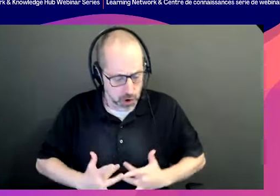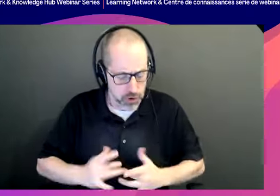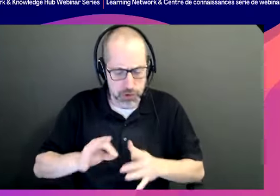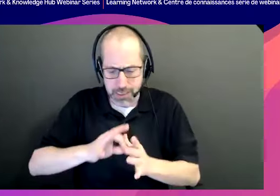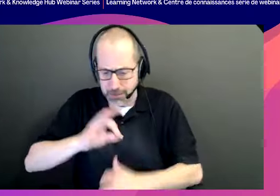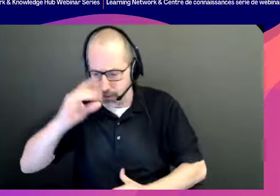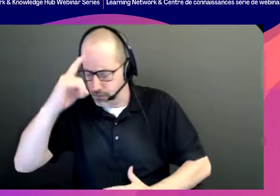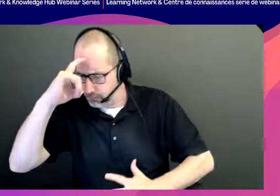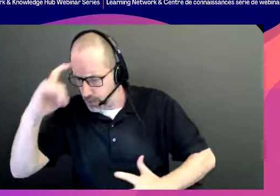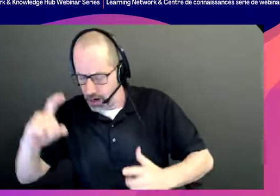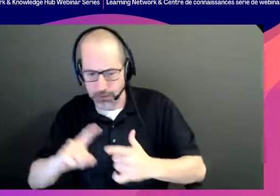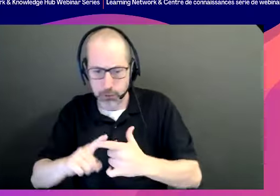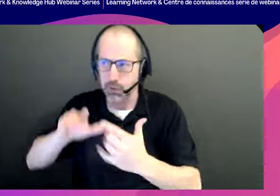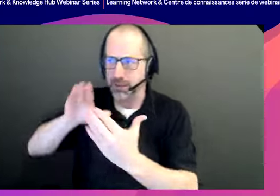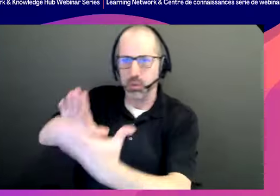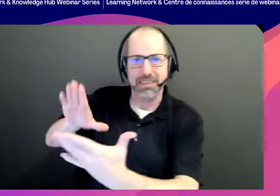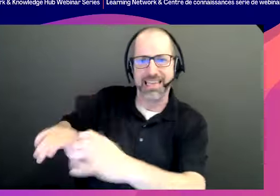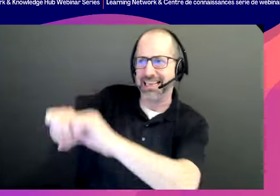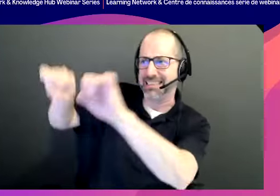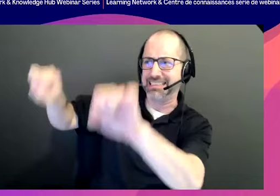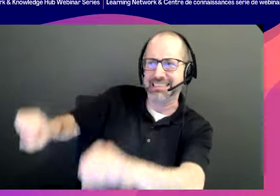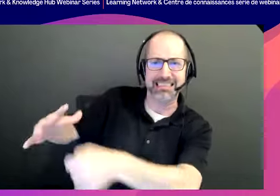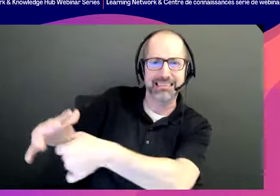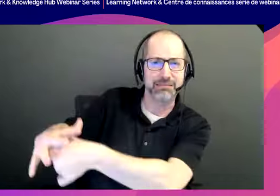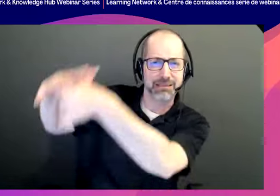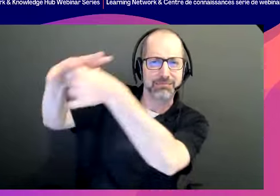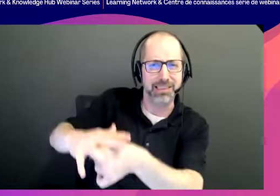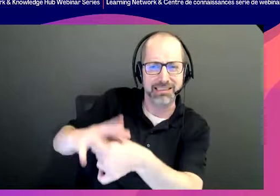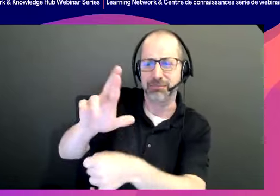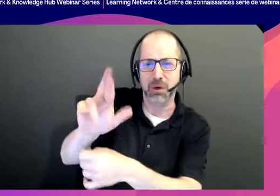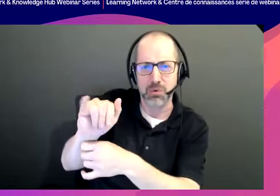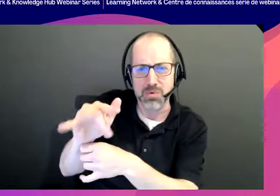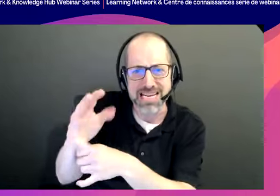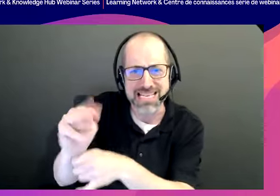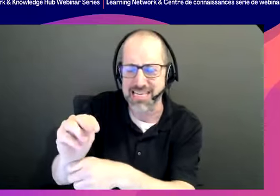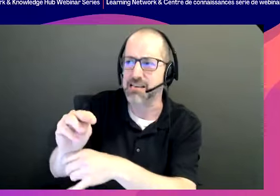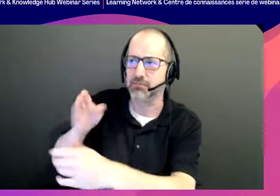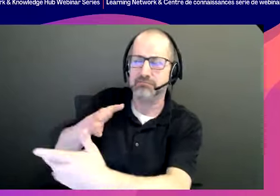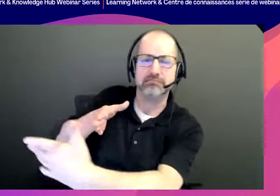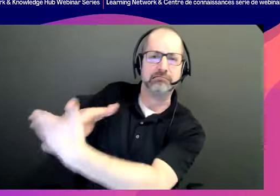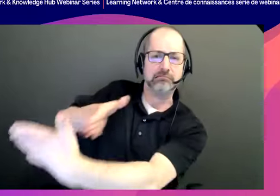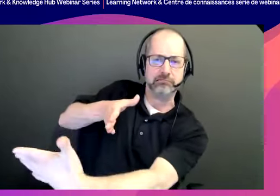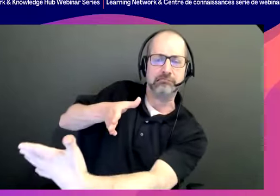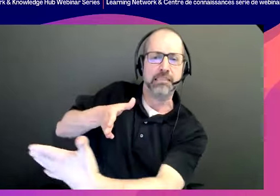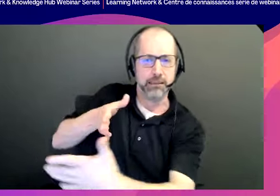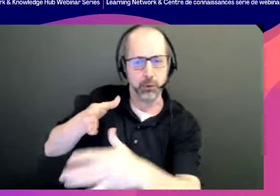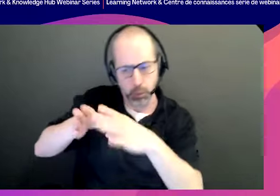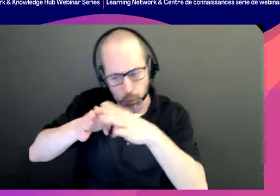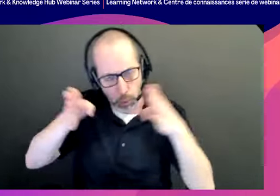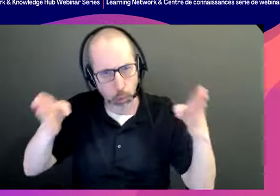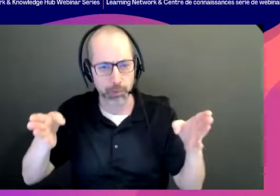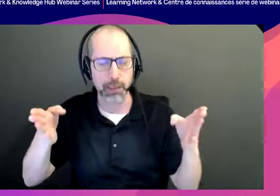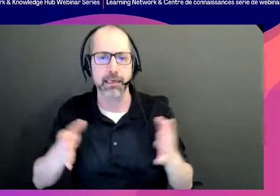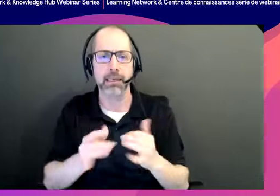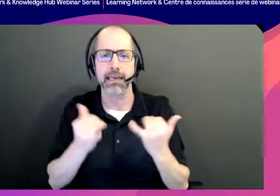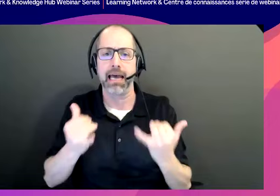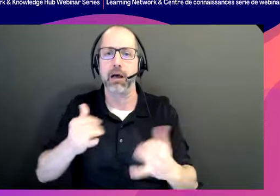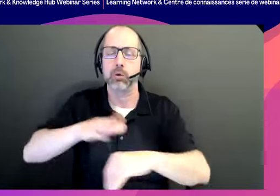address these systematic racism and oppression. So I'm going to